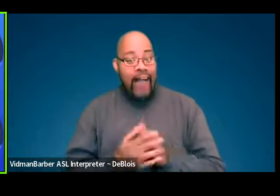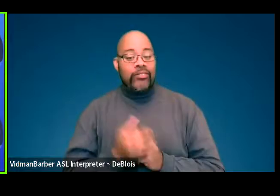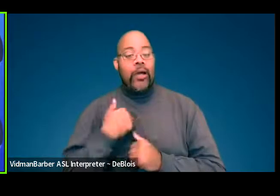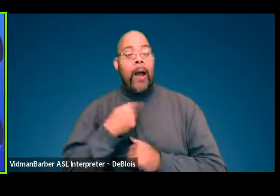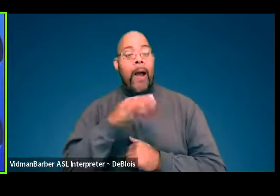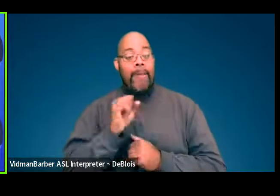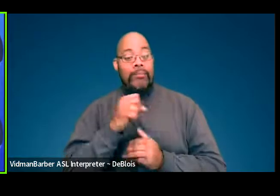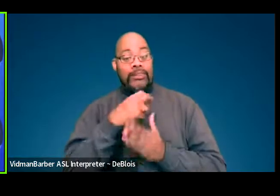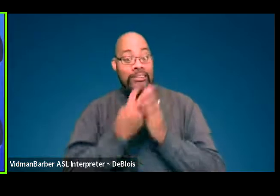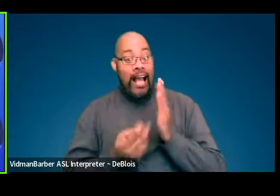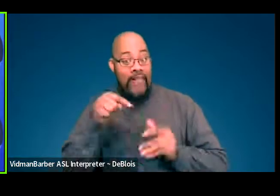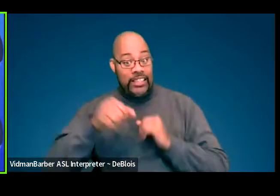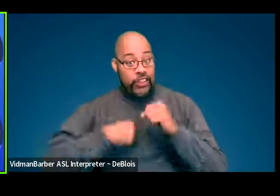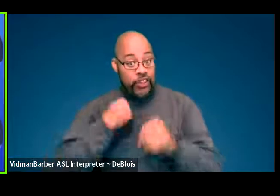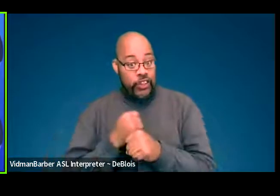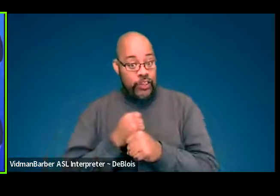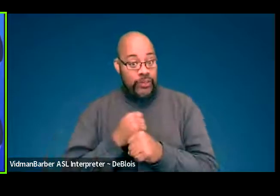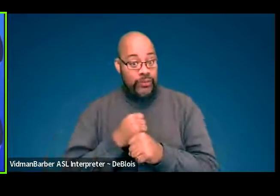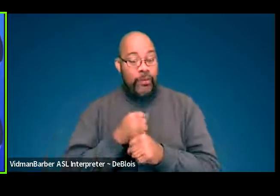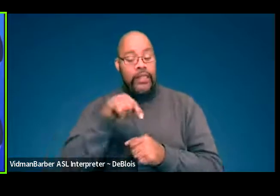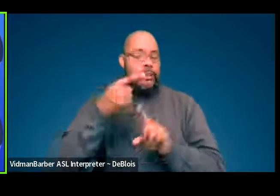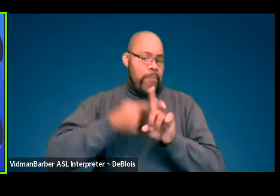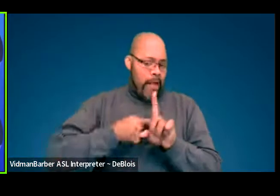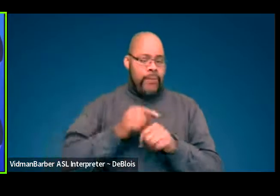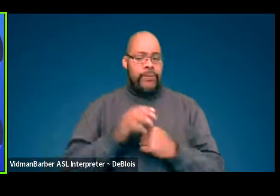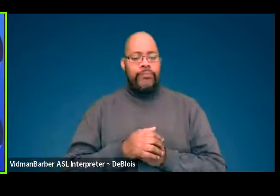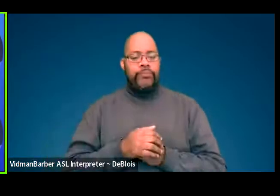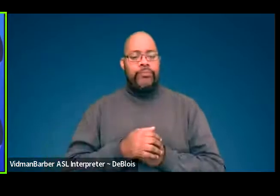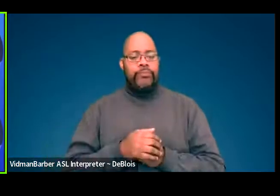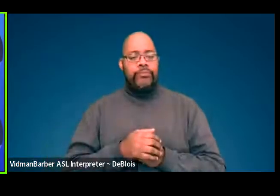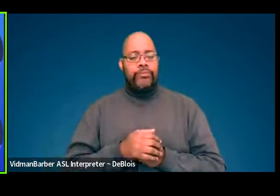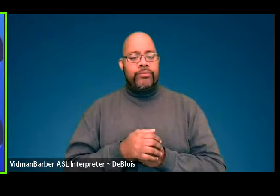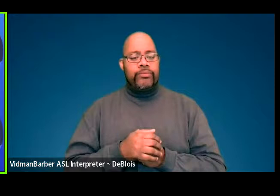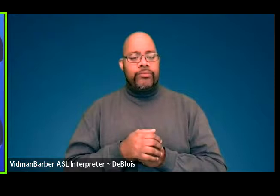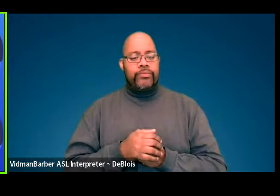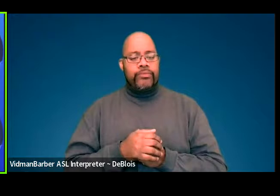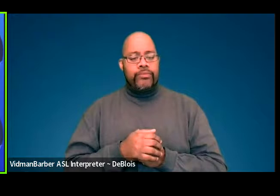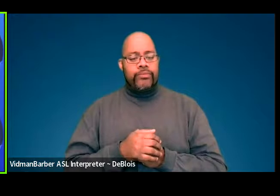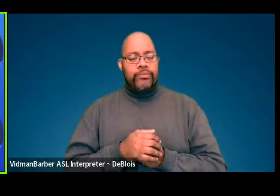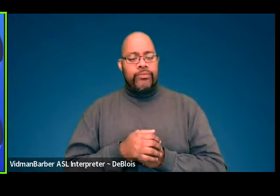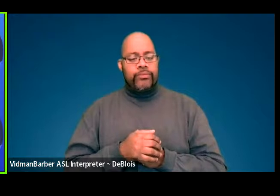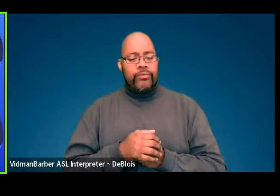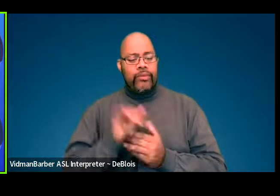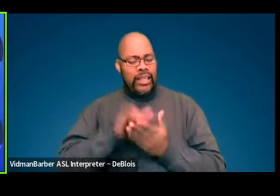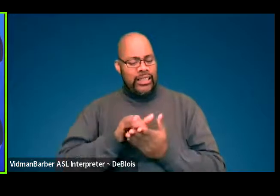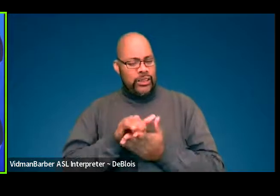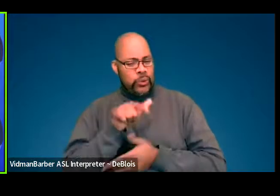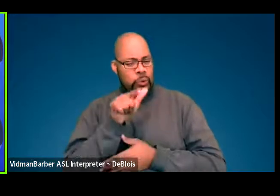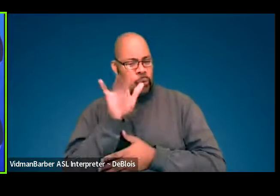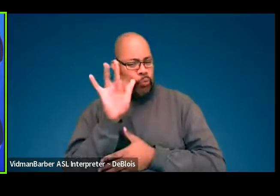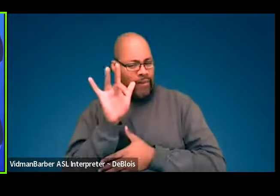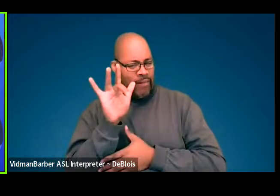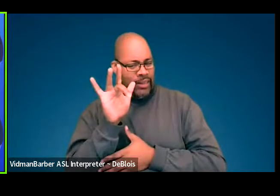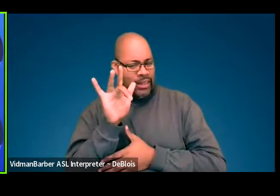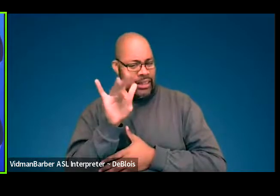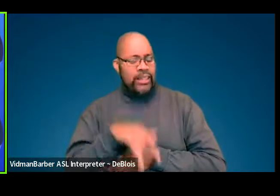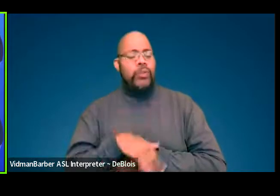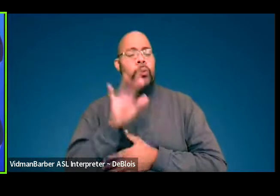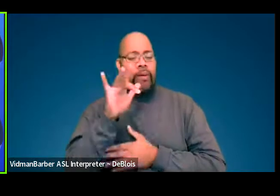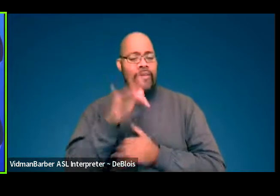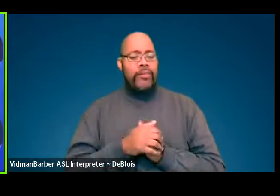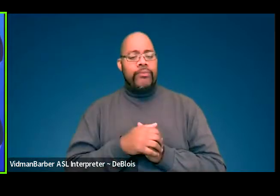BIMS Dives this month is what is it, the 25th? Yeah, the